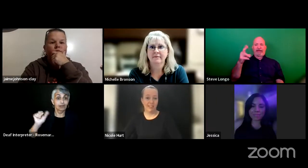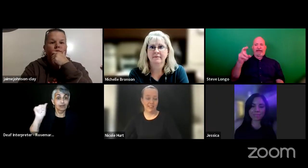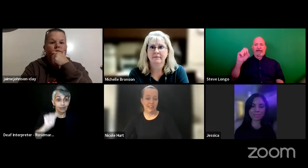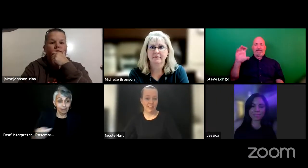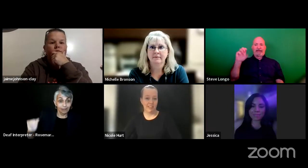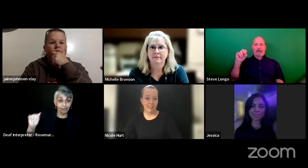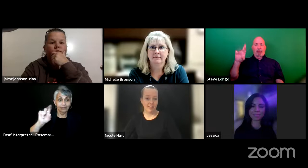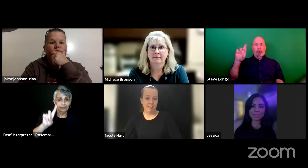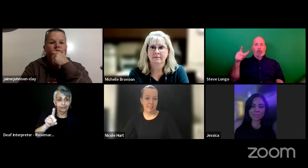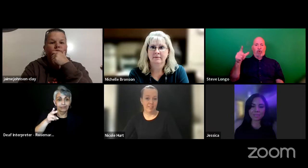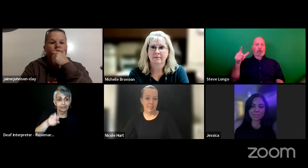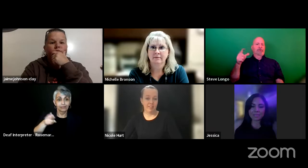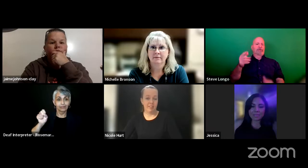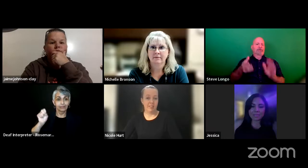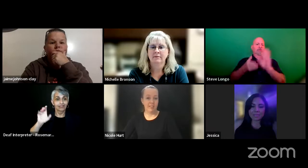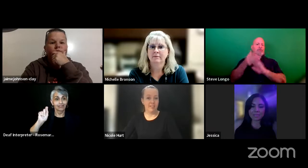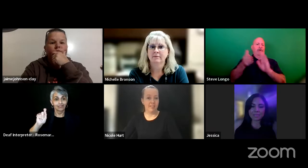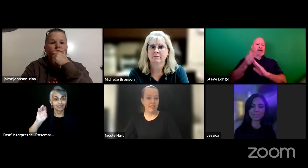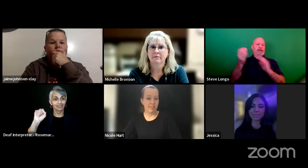Now we have